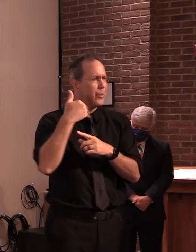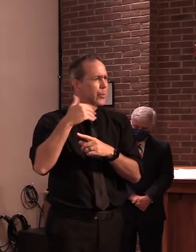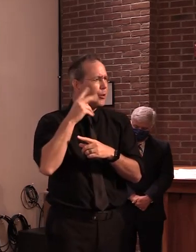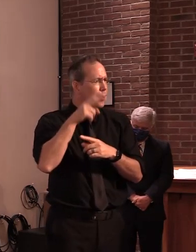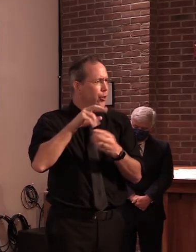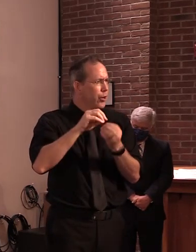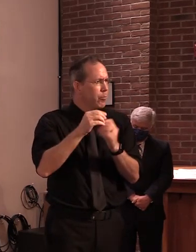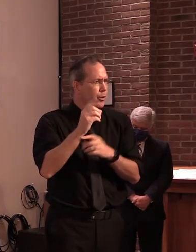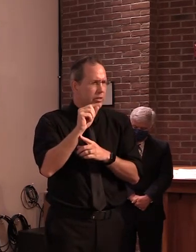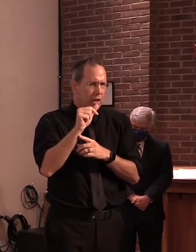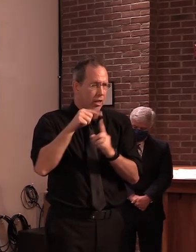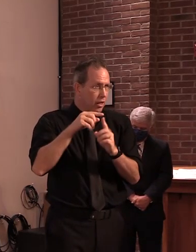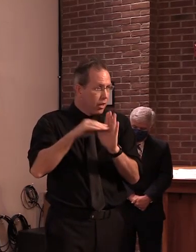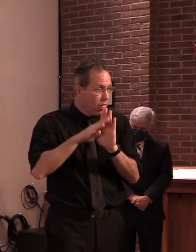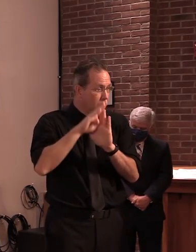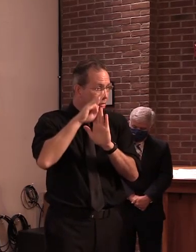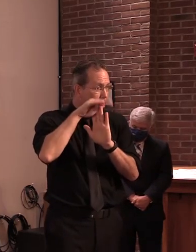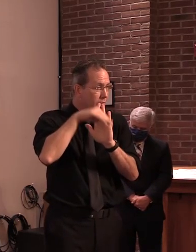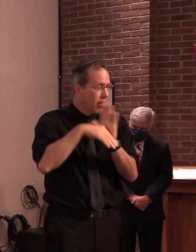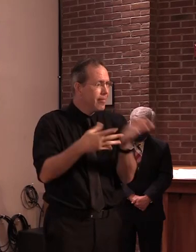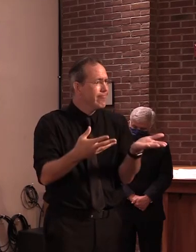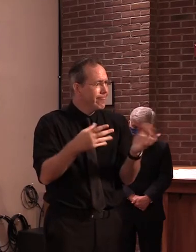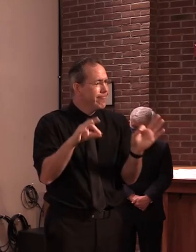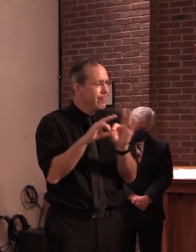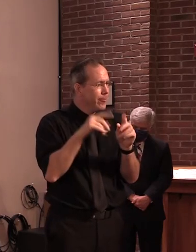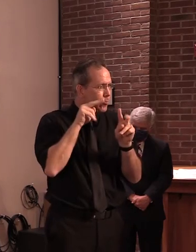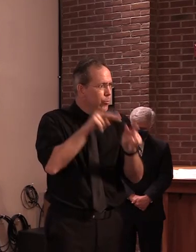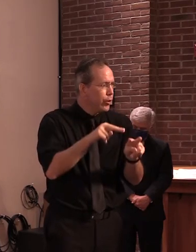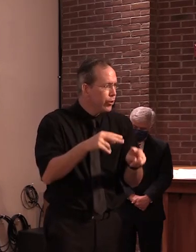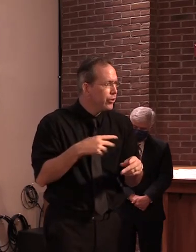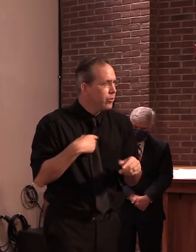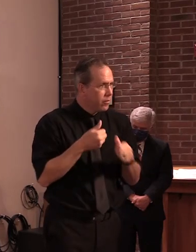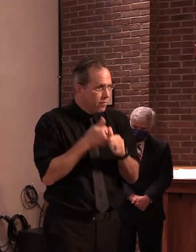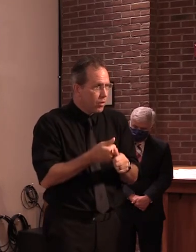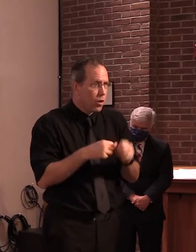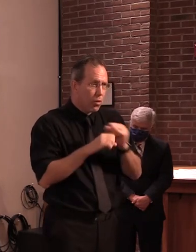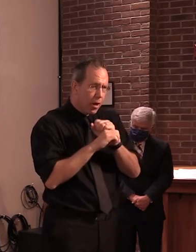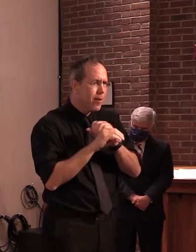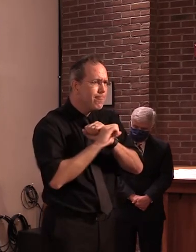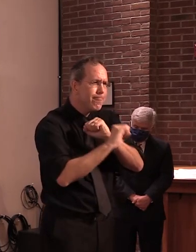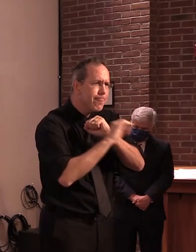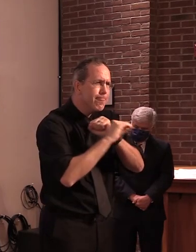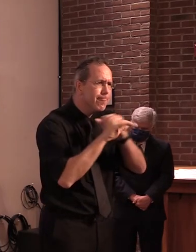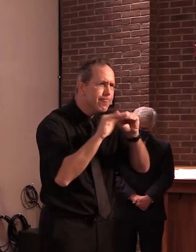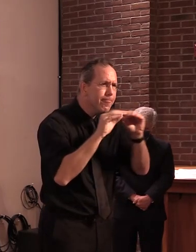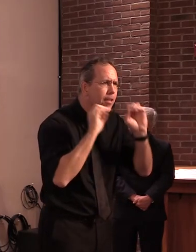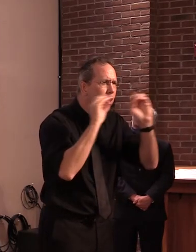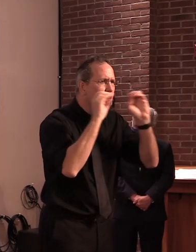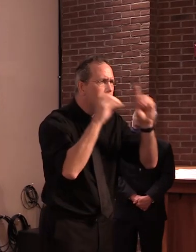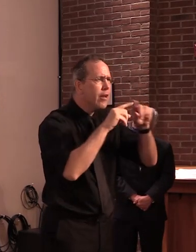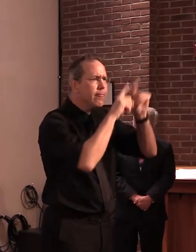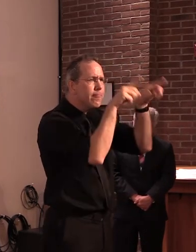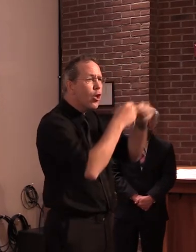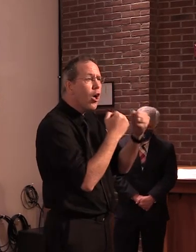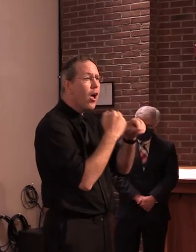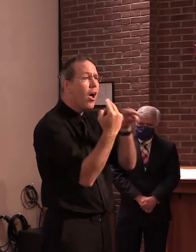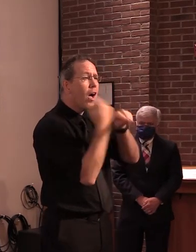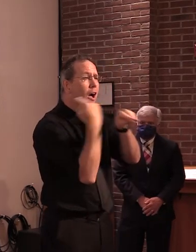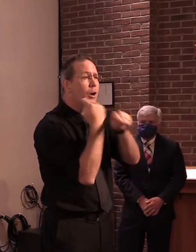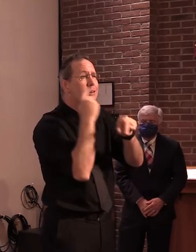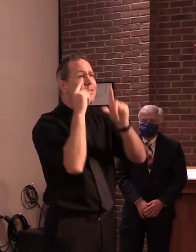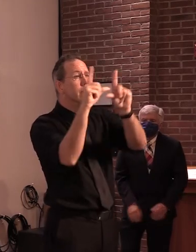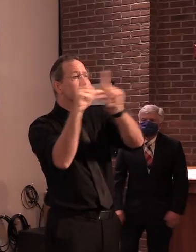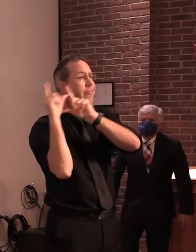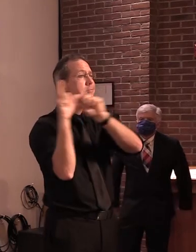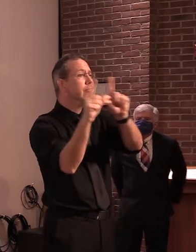we'll continue with a mass campaign in order to seek that compliance. Okay, so it's mandatory. It's just